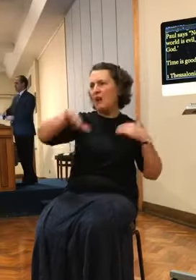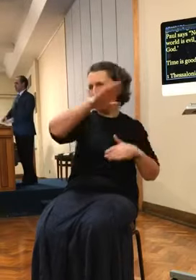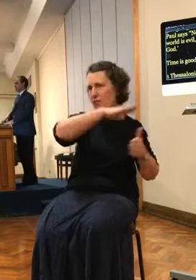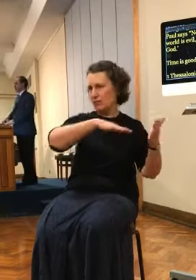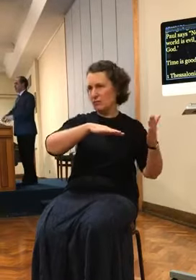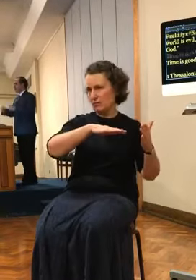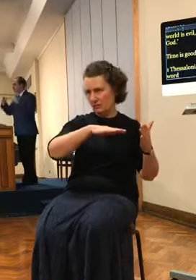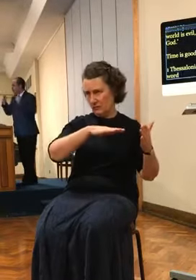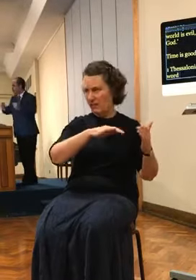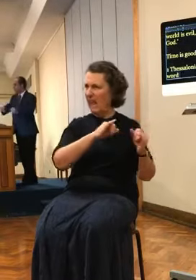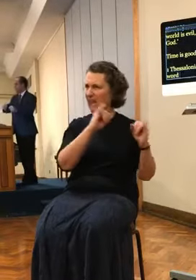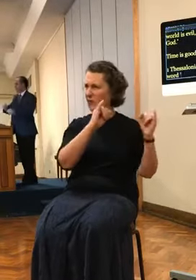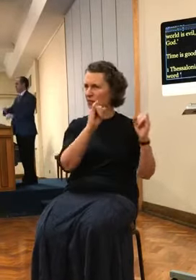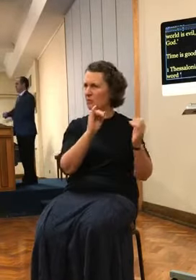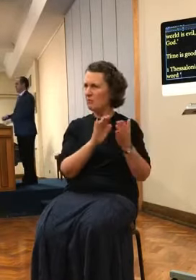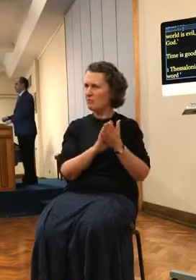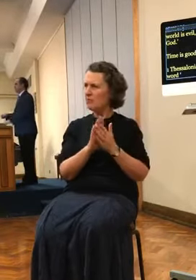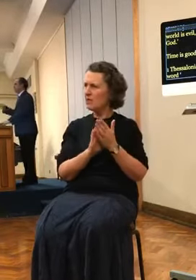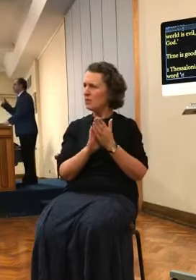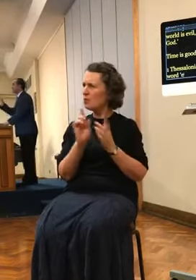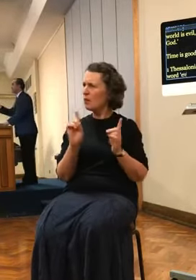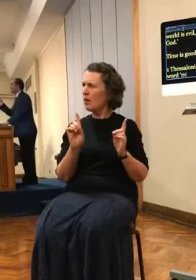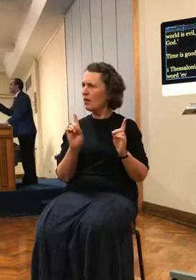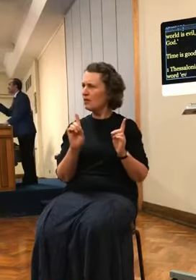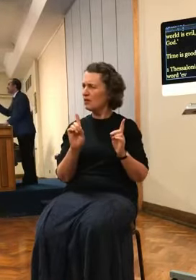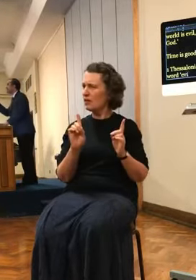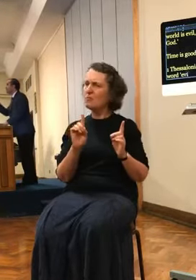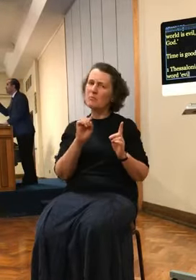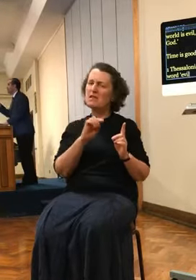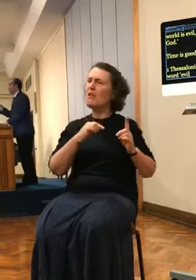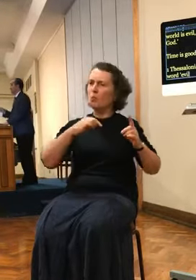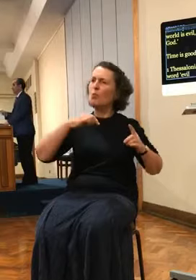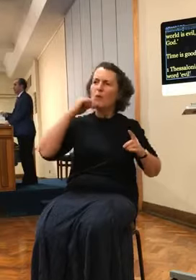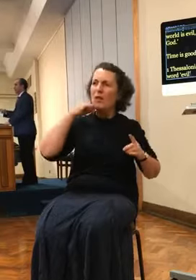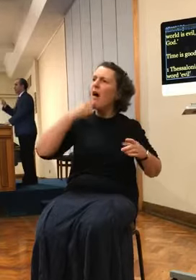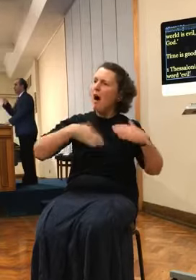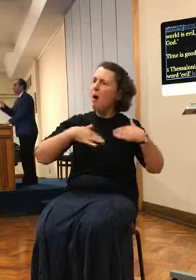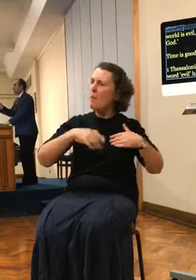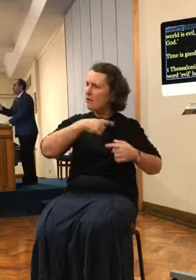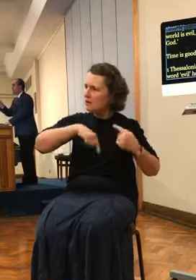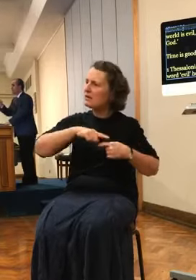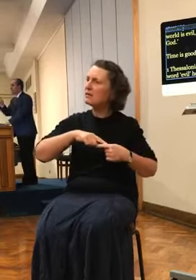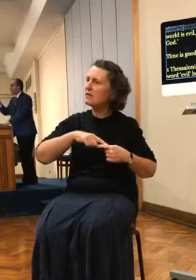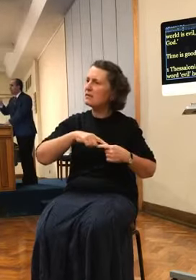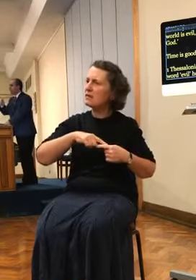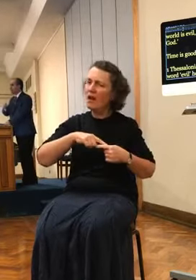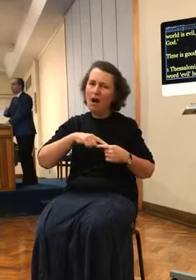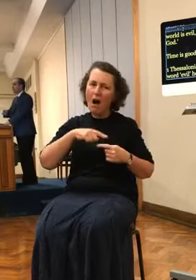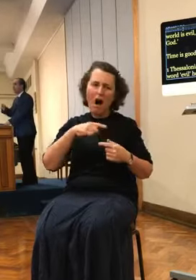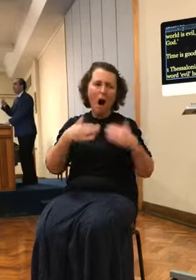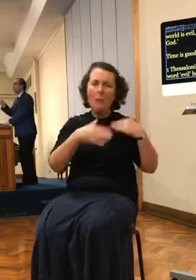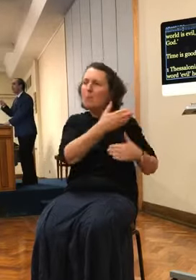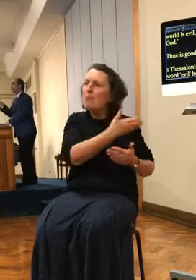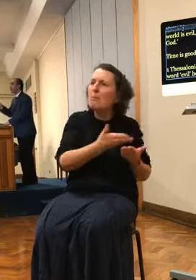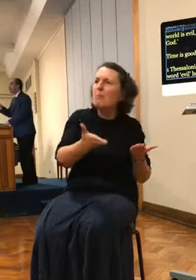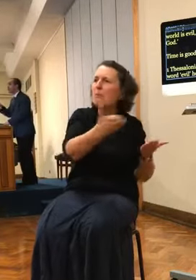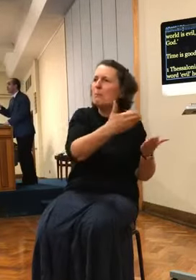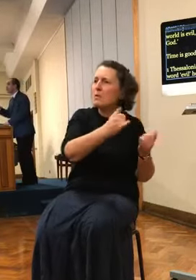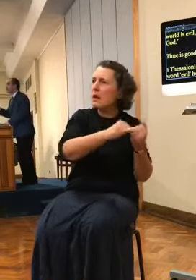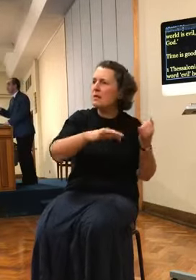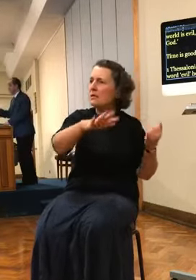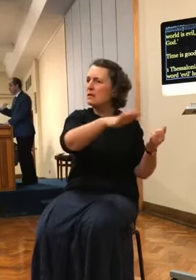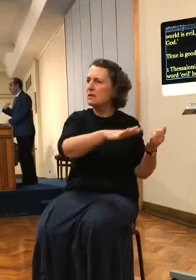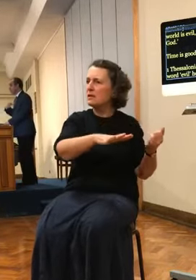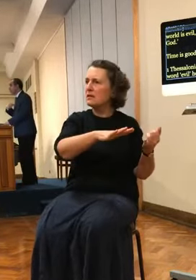damaging, harming. The days are harming. The days are damaging. We live in a